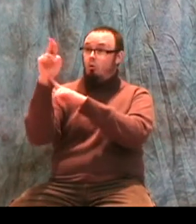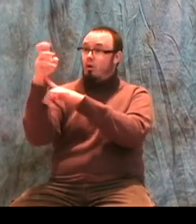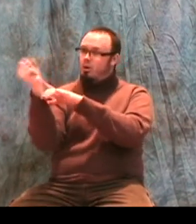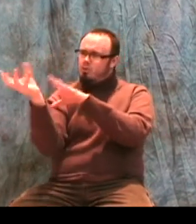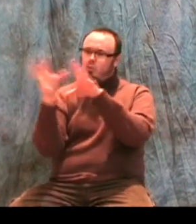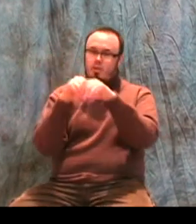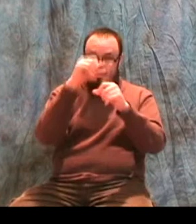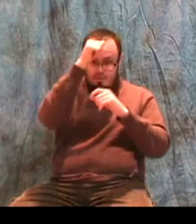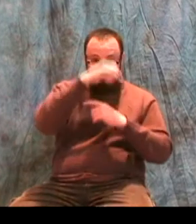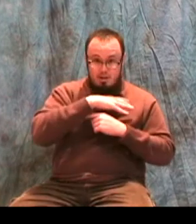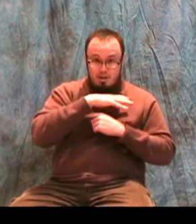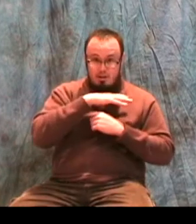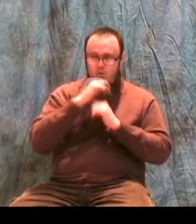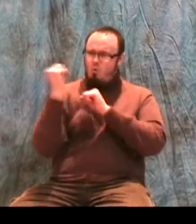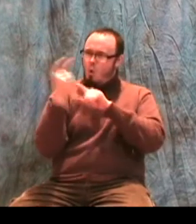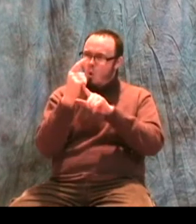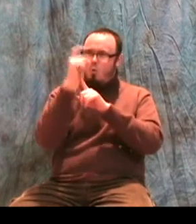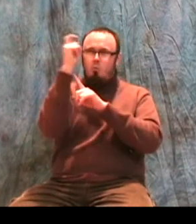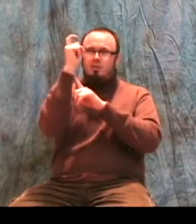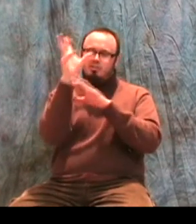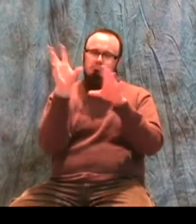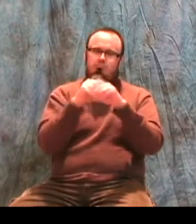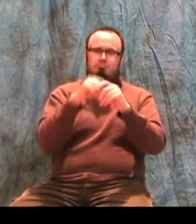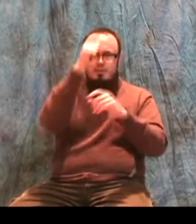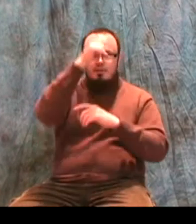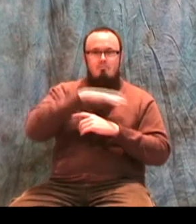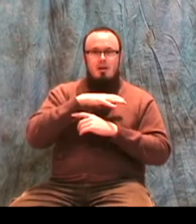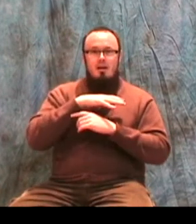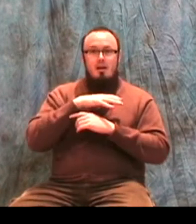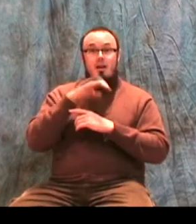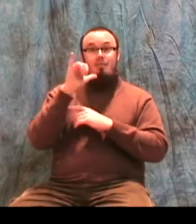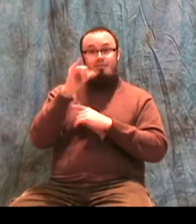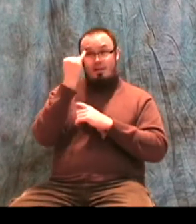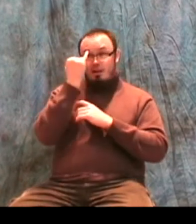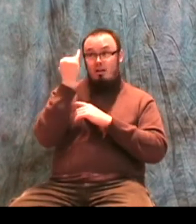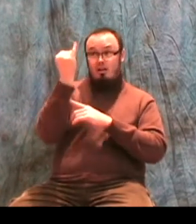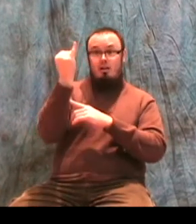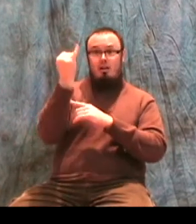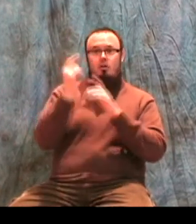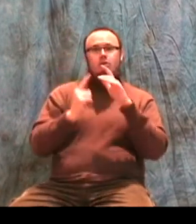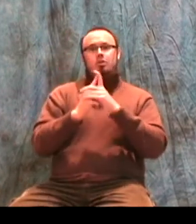microcosm concept will come up explicitly and implicitly in the rest of the essays.